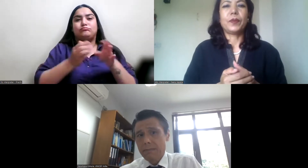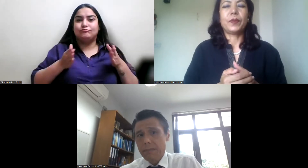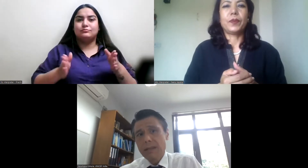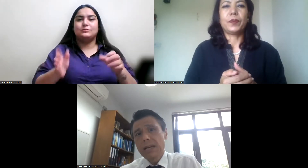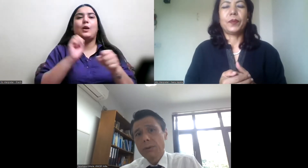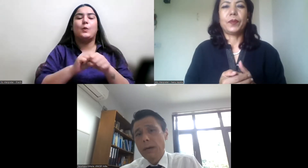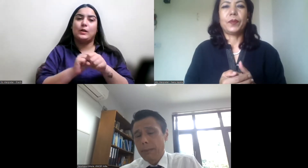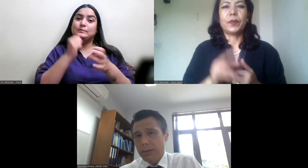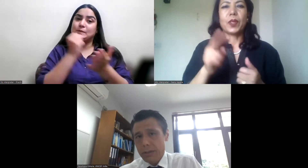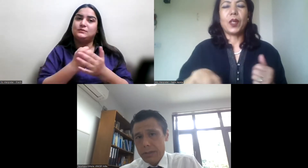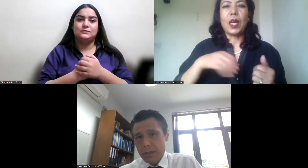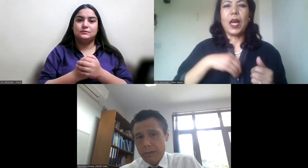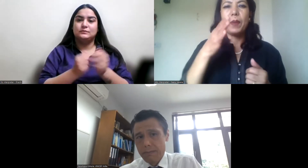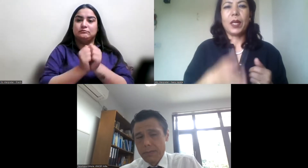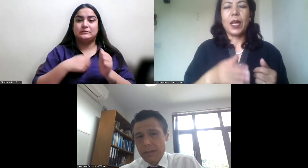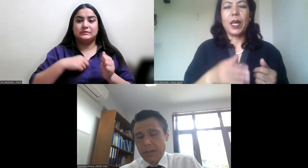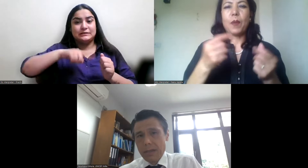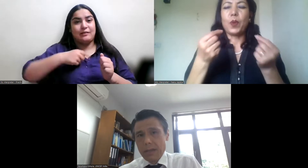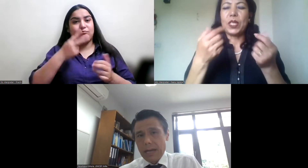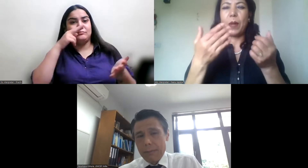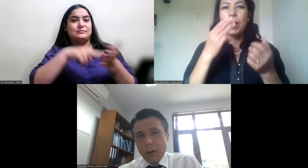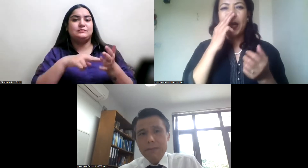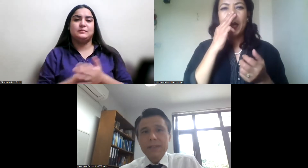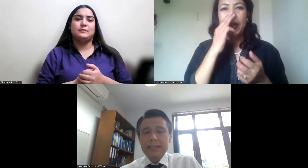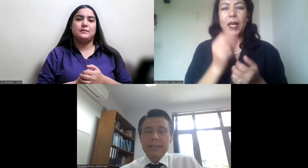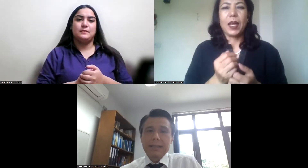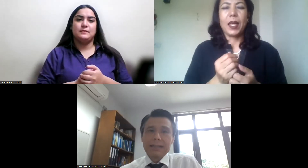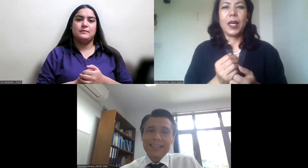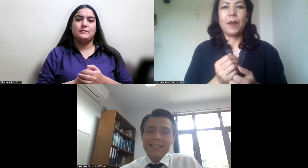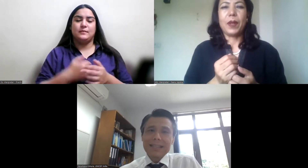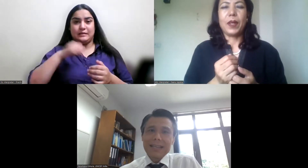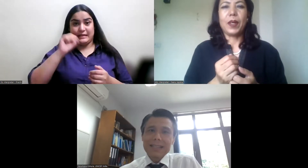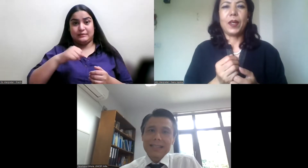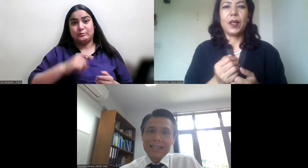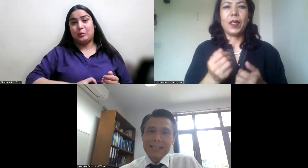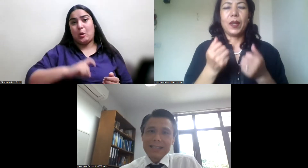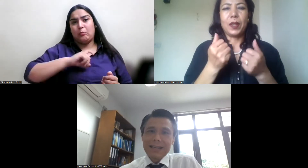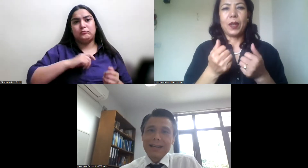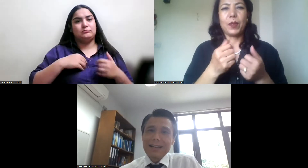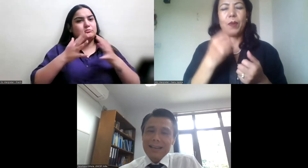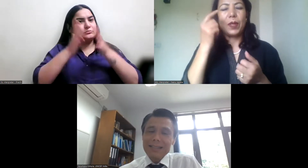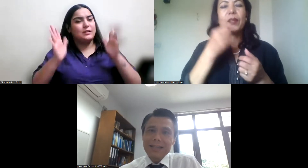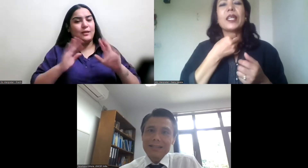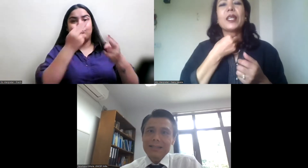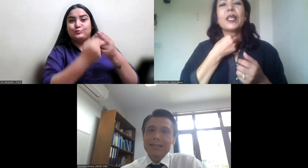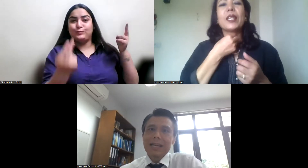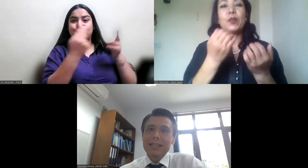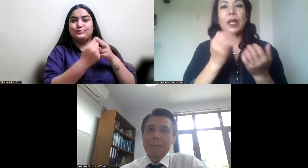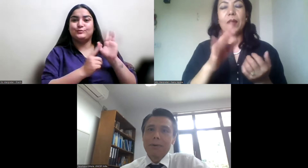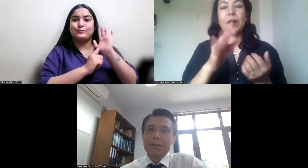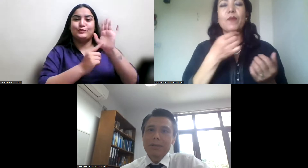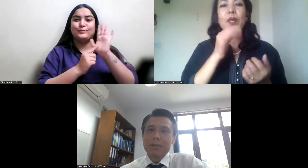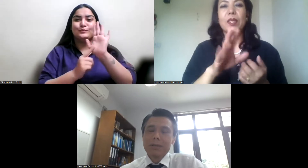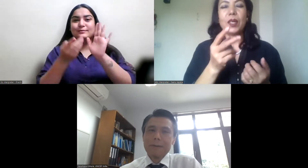capacity and that of our partners. I'm confident that these case studies are excellent